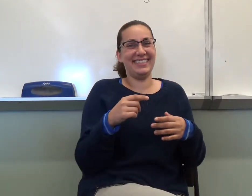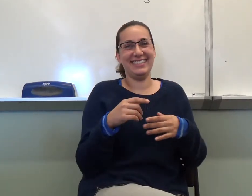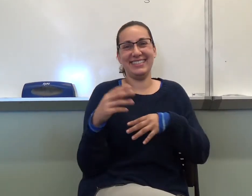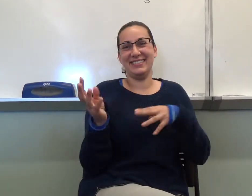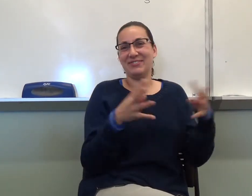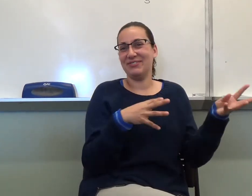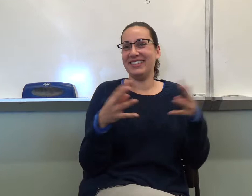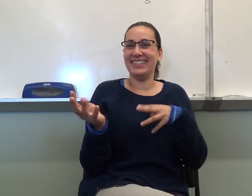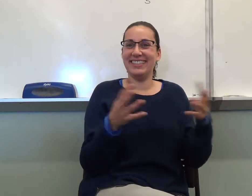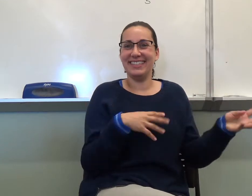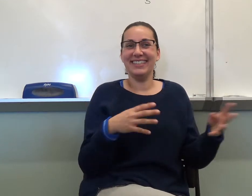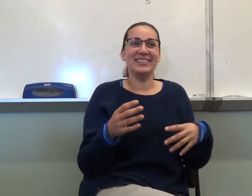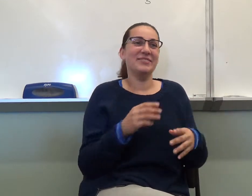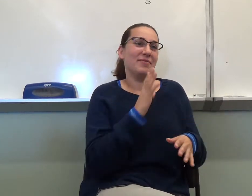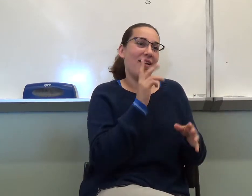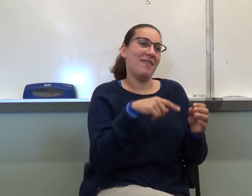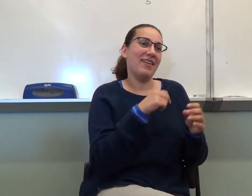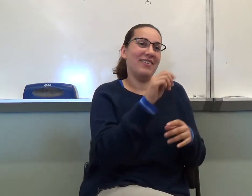that little mark down there that goes up to